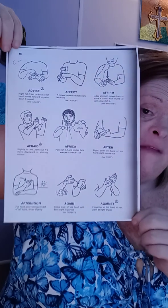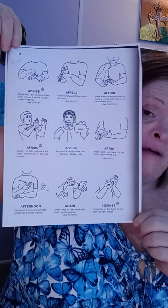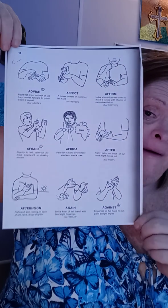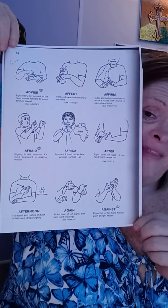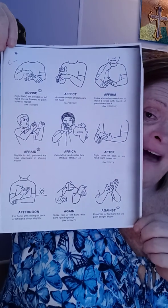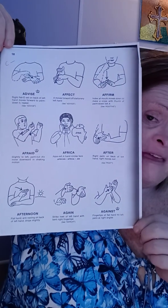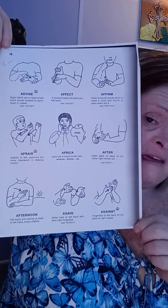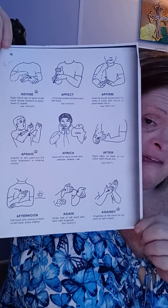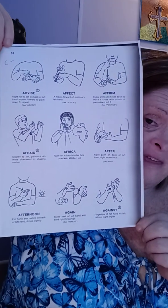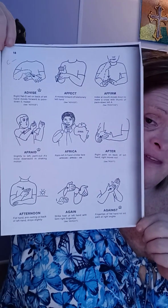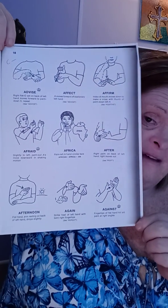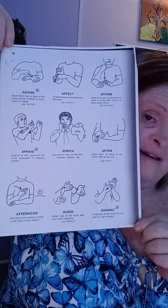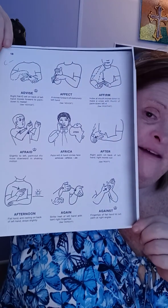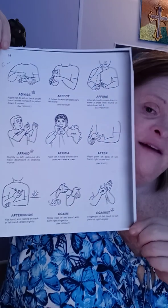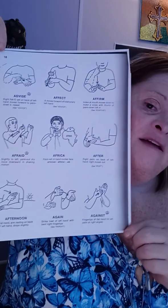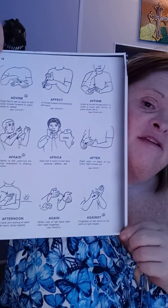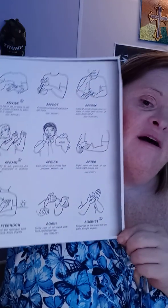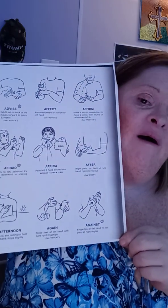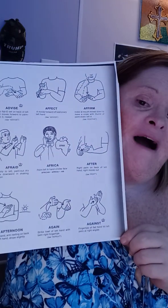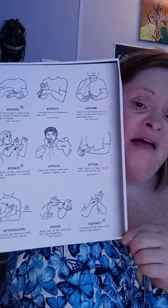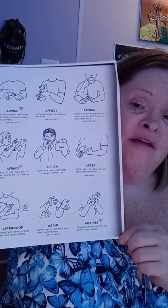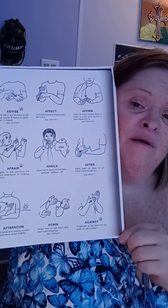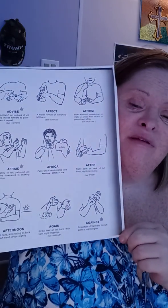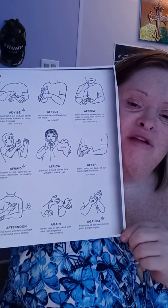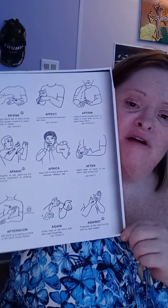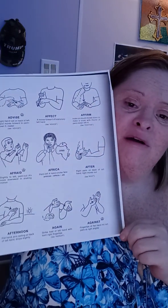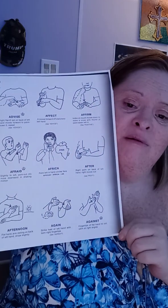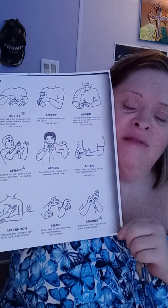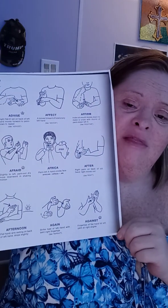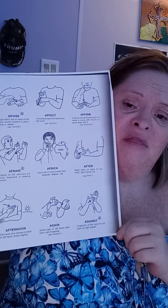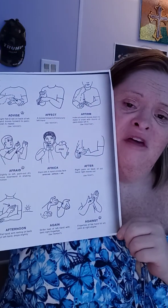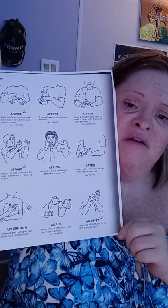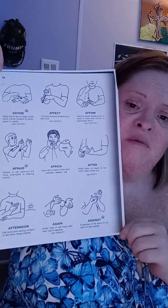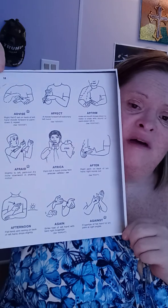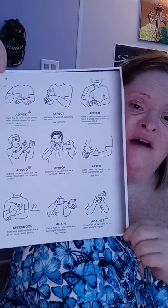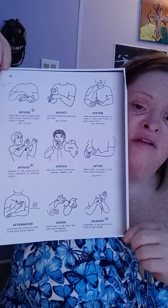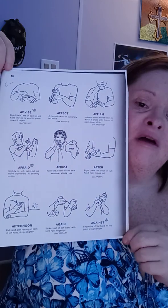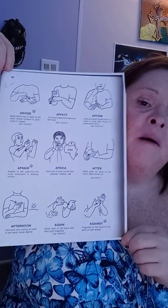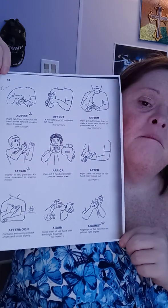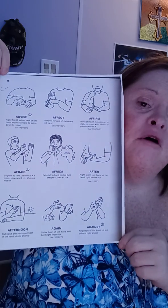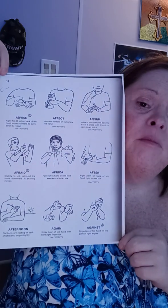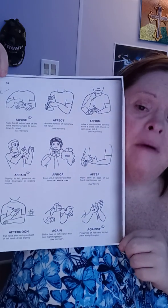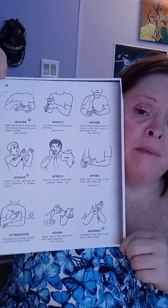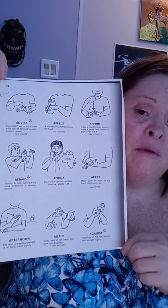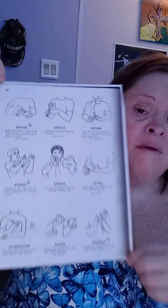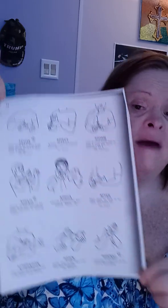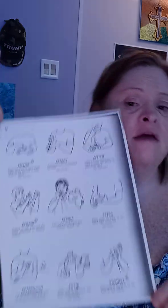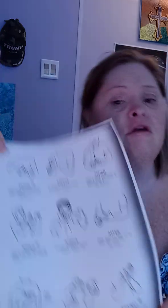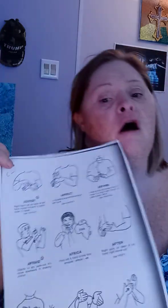that's what that is. So I just wanted to show you this because most people can't